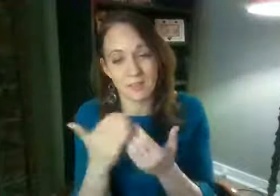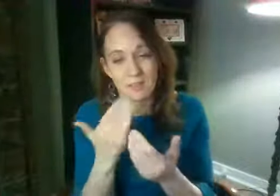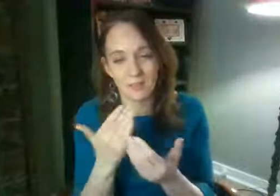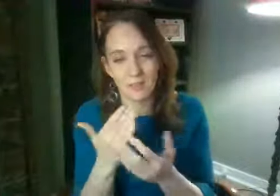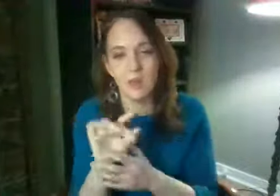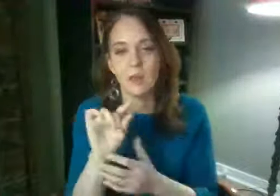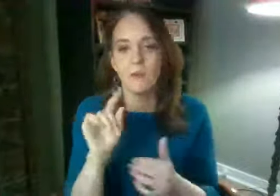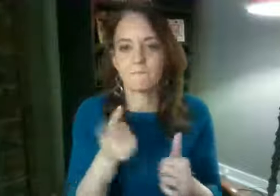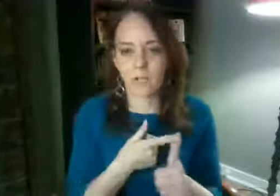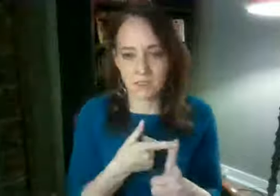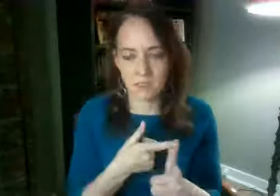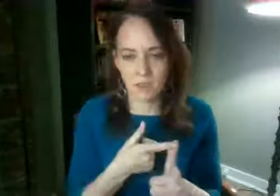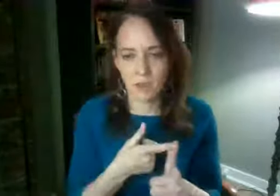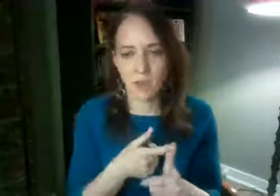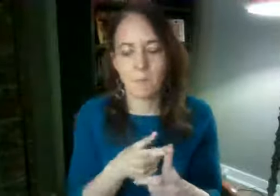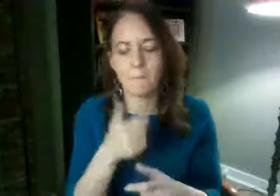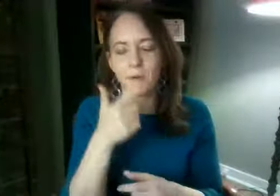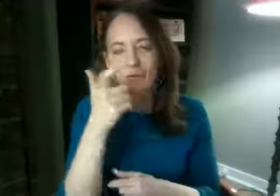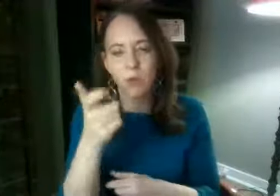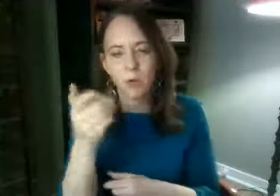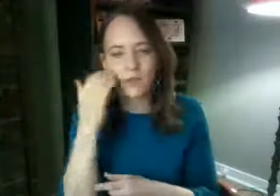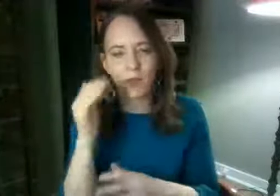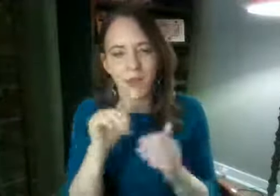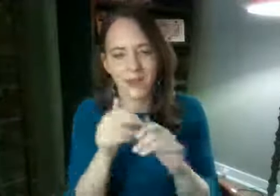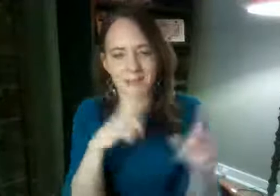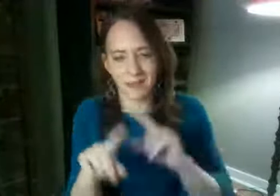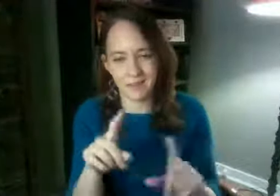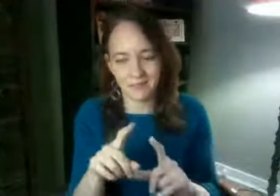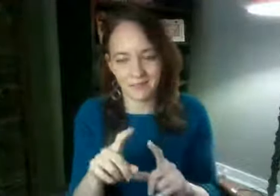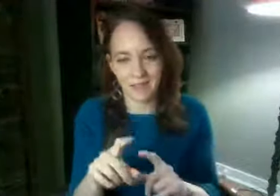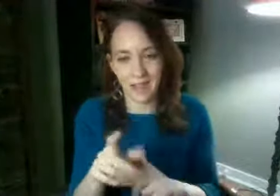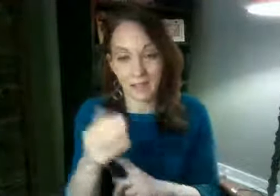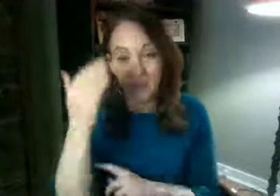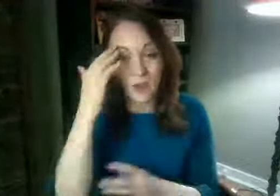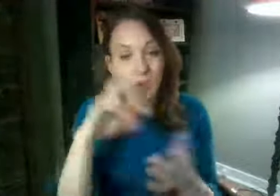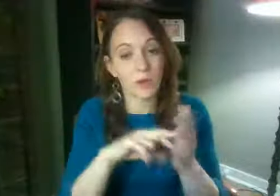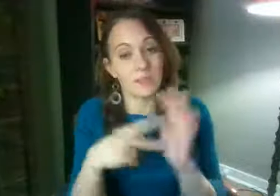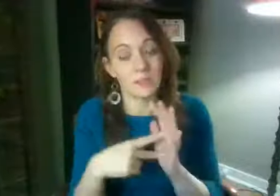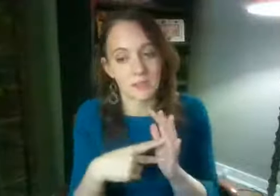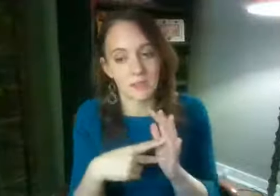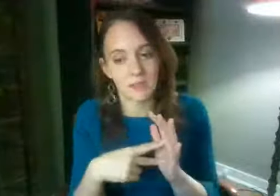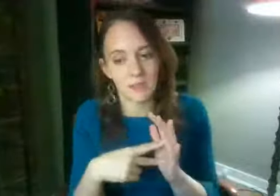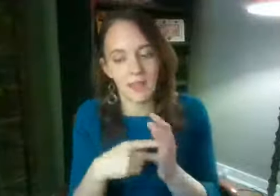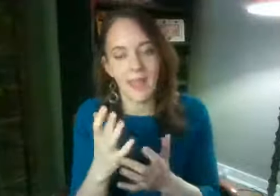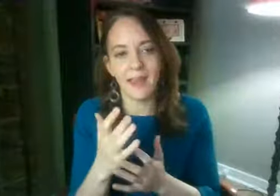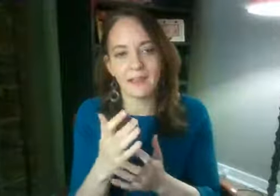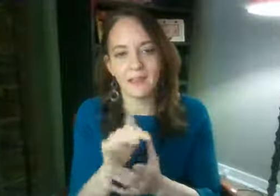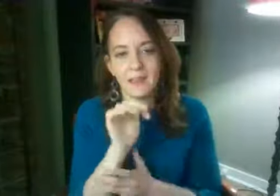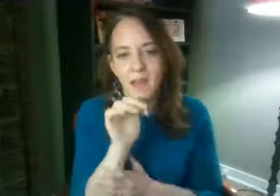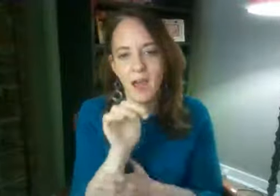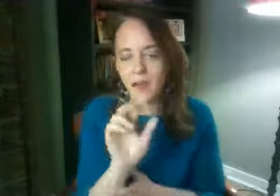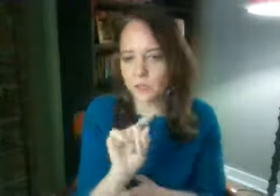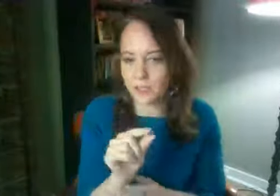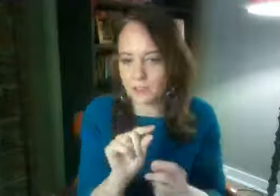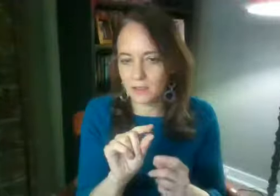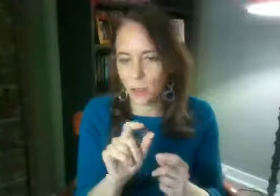easier. First, before we can know how to sign it, you have to know what it means. And not only